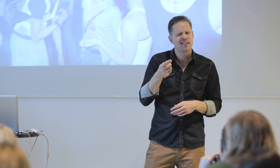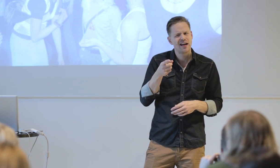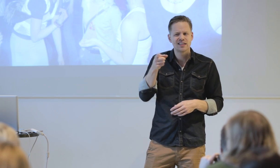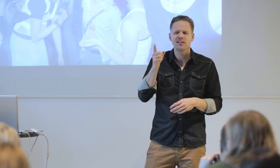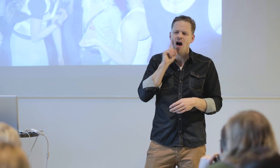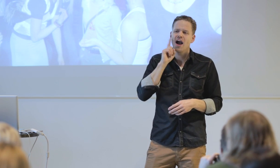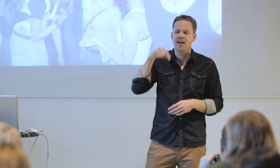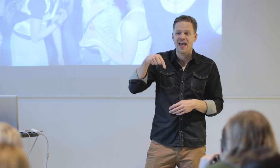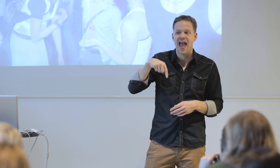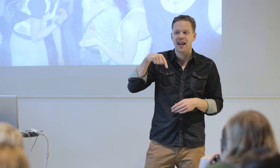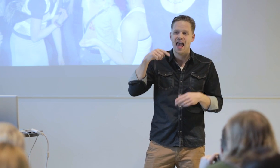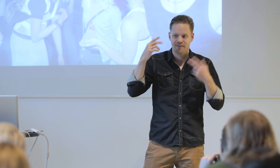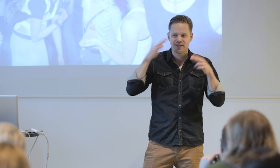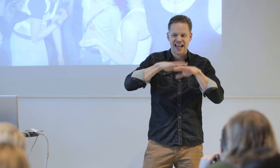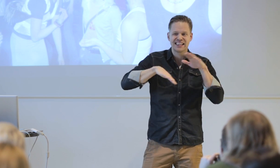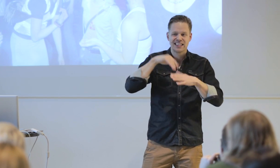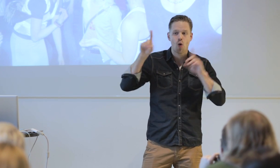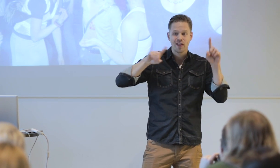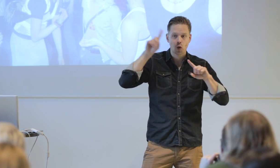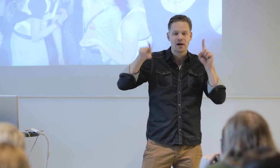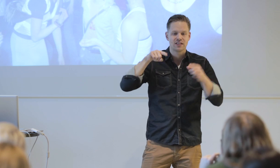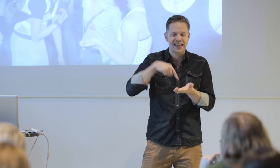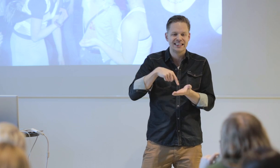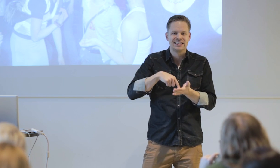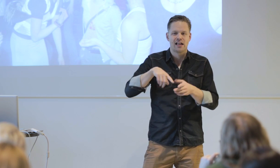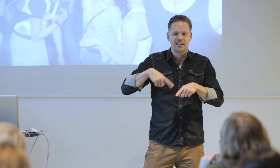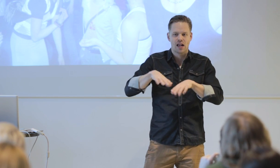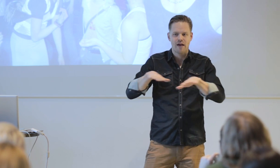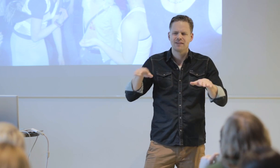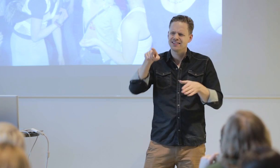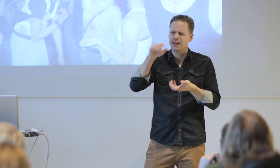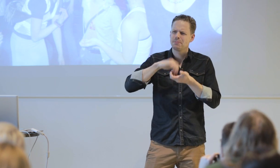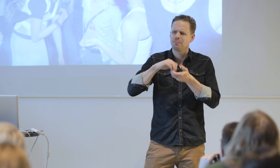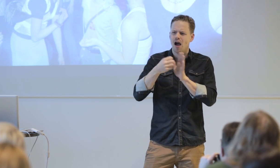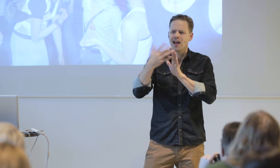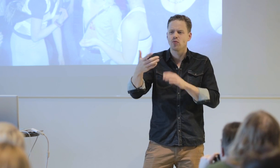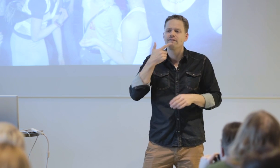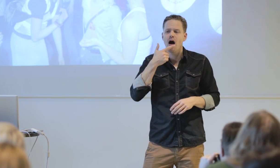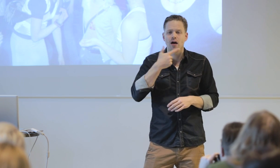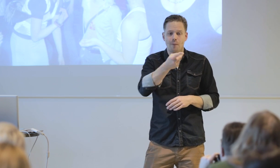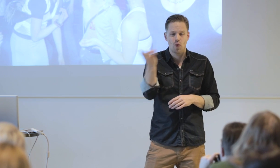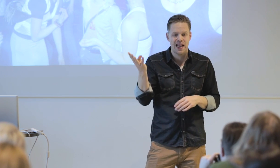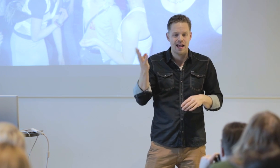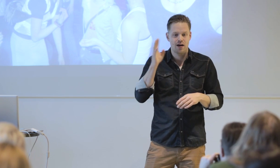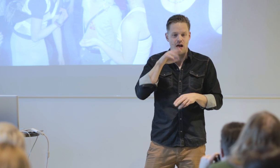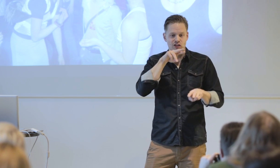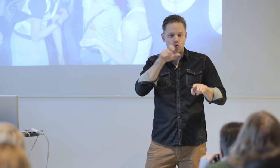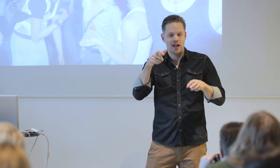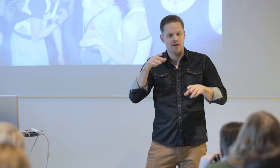the bouncer said that, you know, you all are waving your hands here on the dance floor. Maybe you're